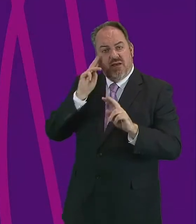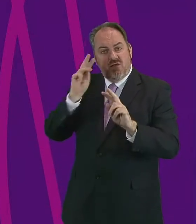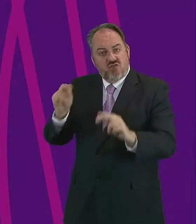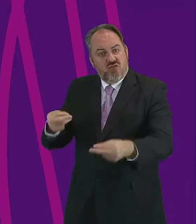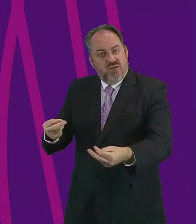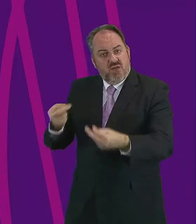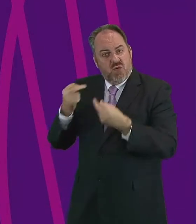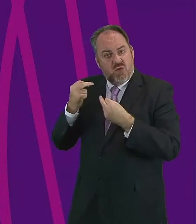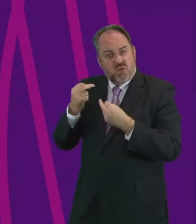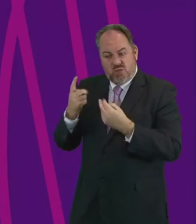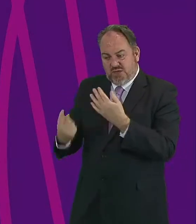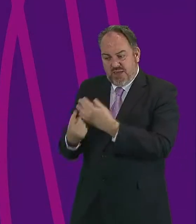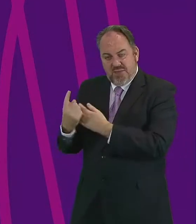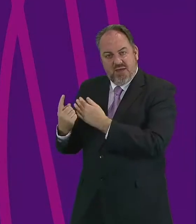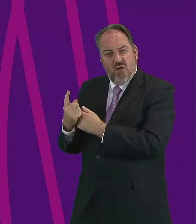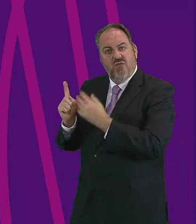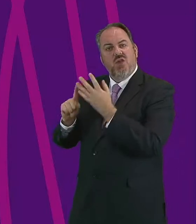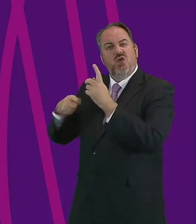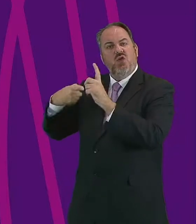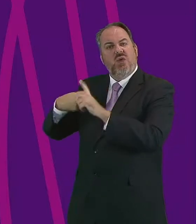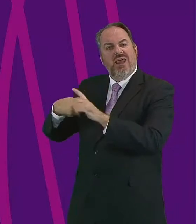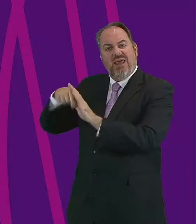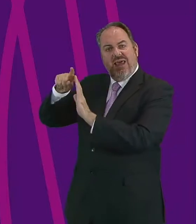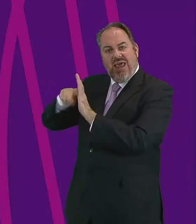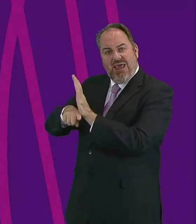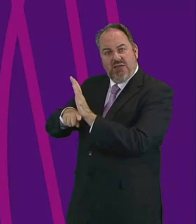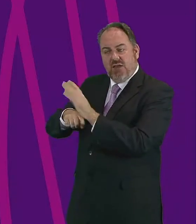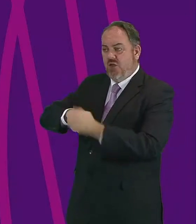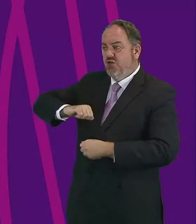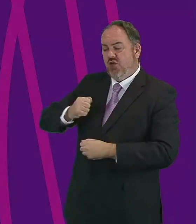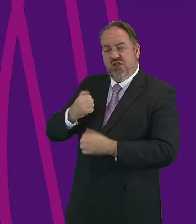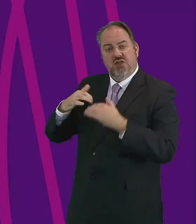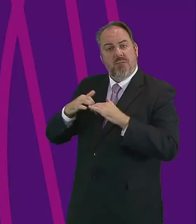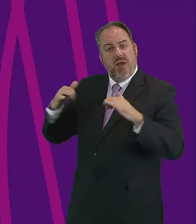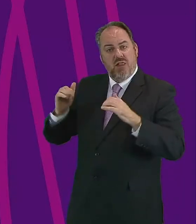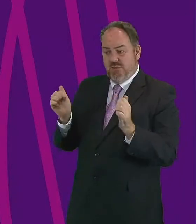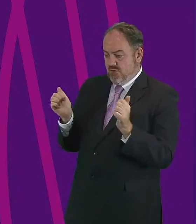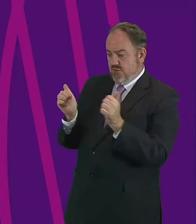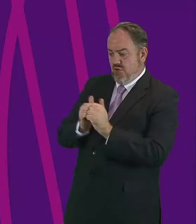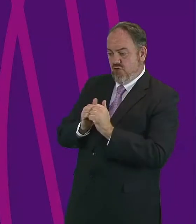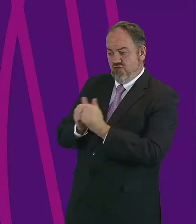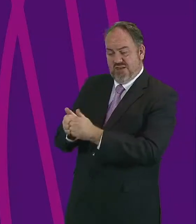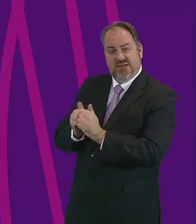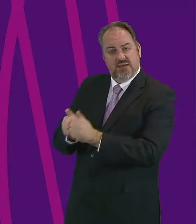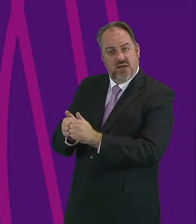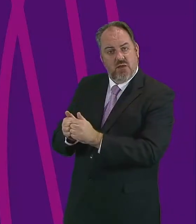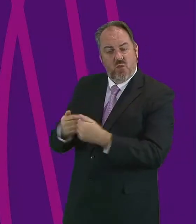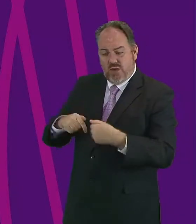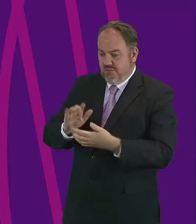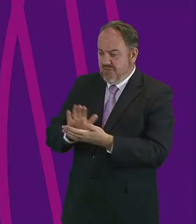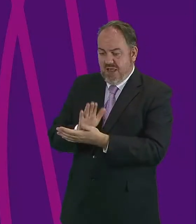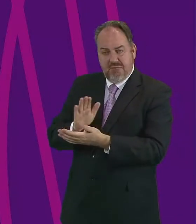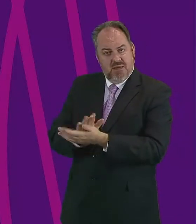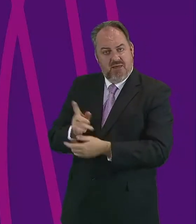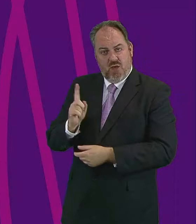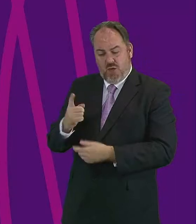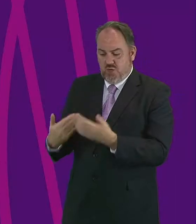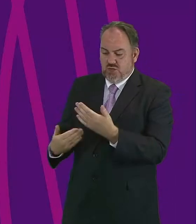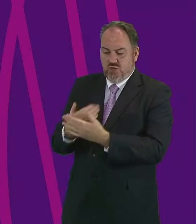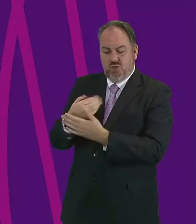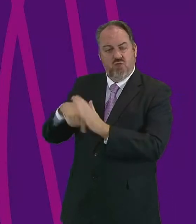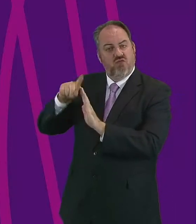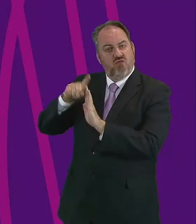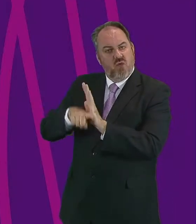conducted of the provisions of the UK Act for which the Scottish Parliament gave consent, and we are satisfied that the status of those provisions is